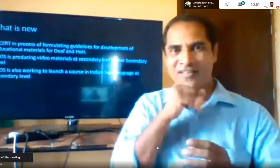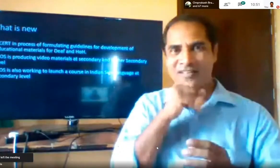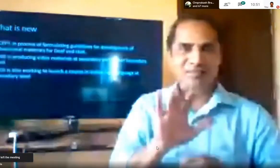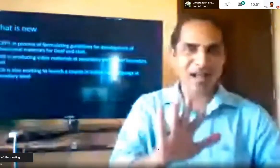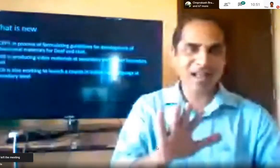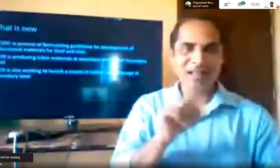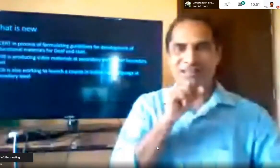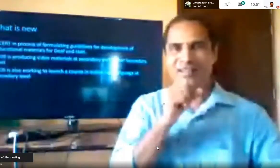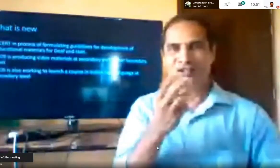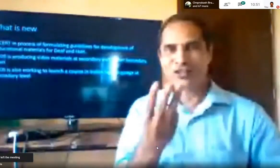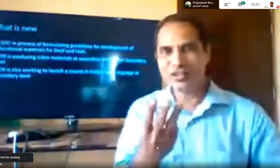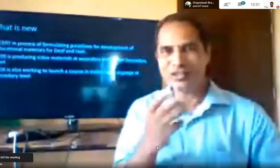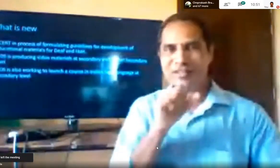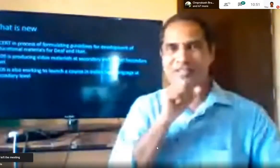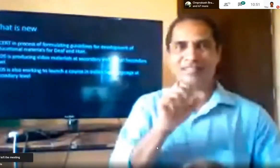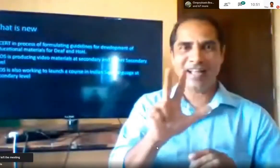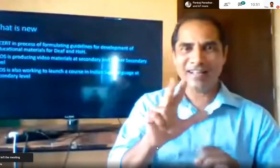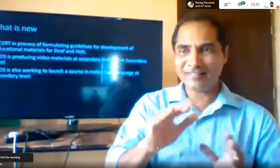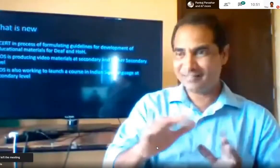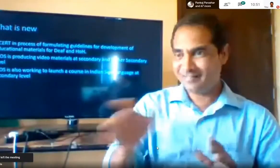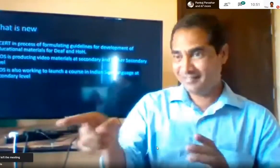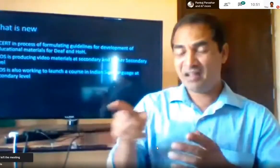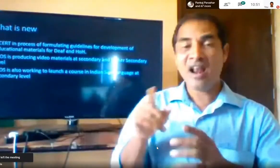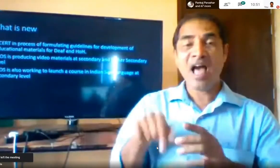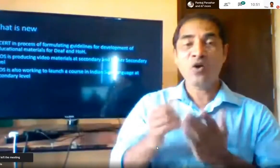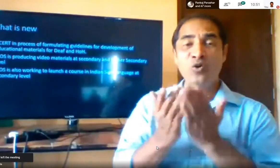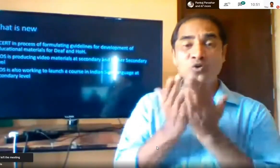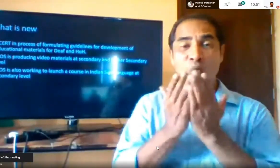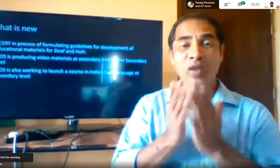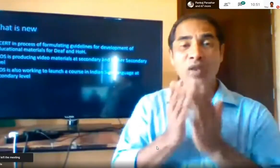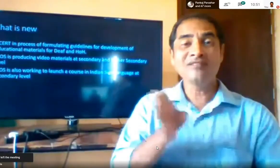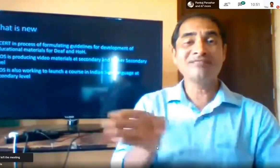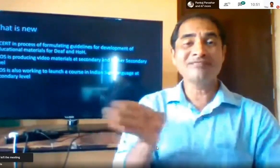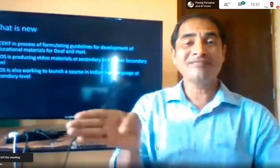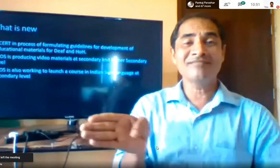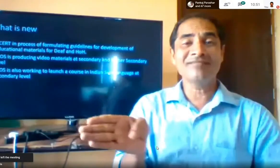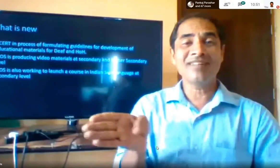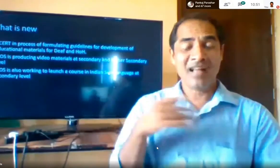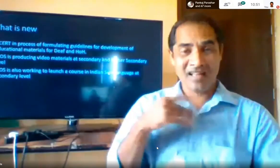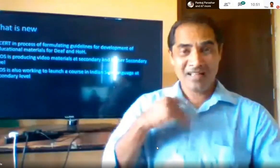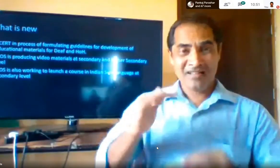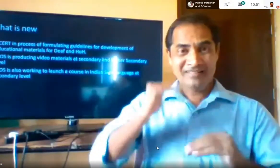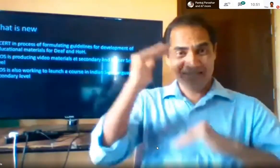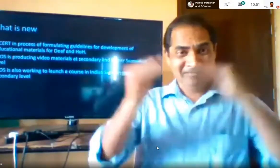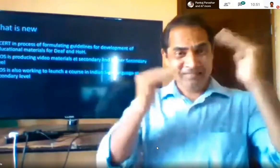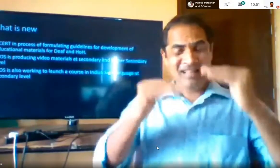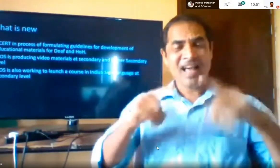Deaf children at the age of 10, 5, 3, 8, they will be going to school.